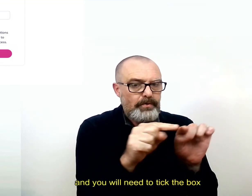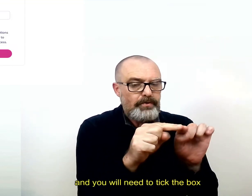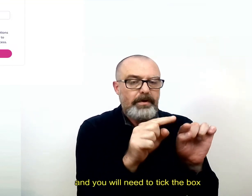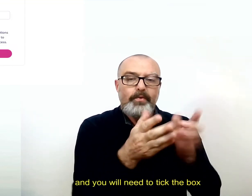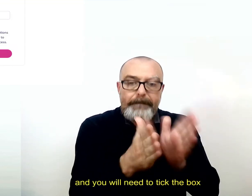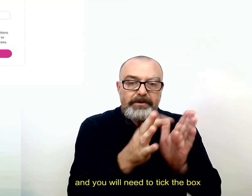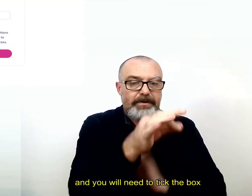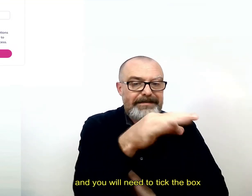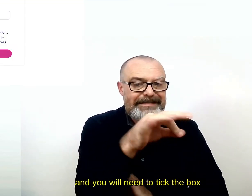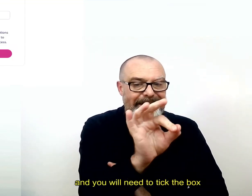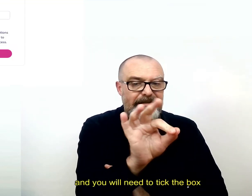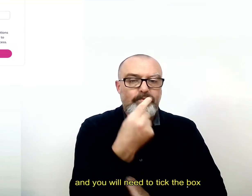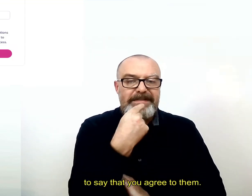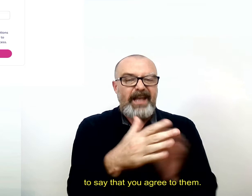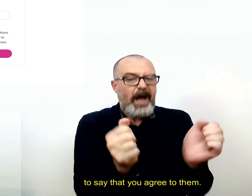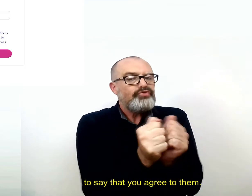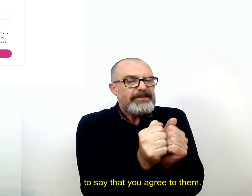And you will need to tick the box to say that you agree to them.